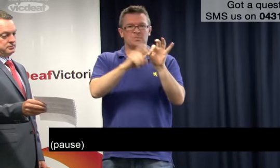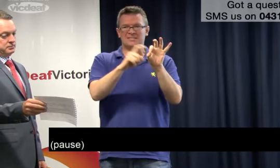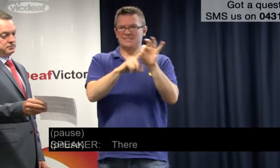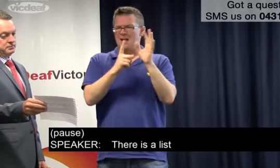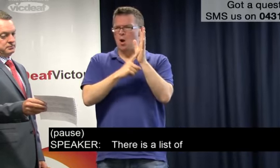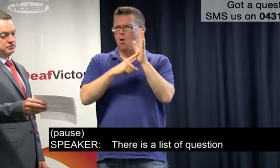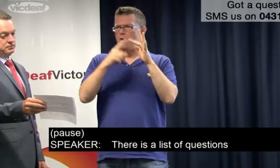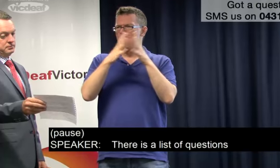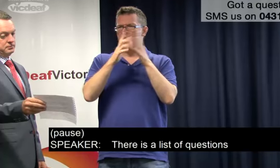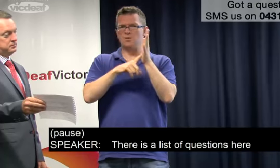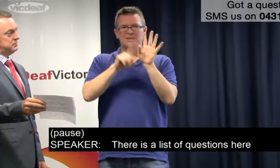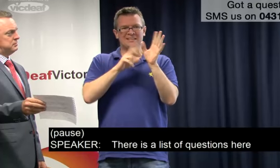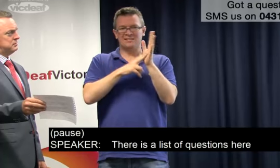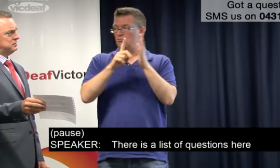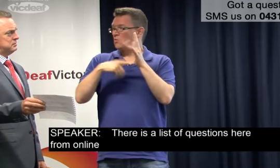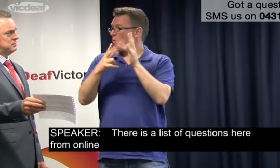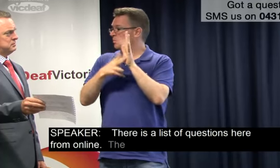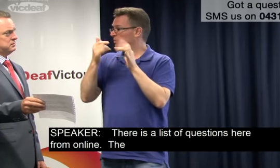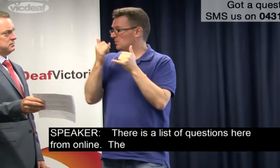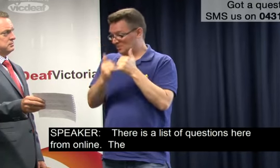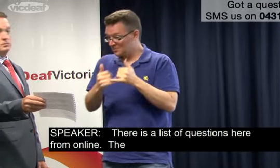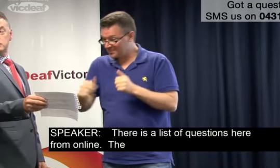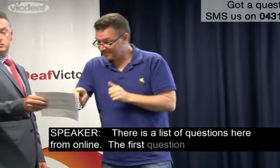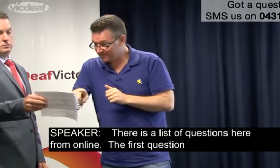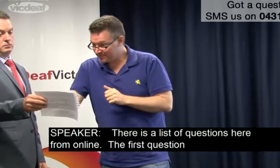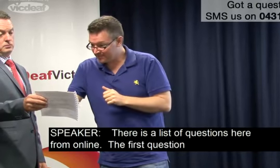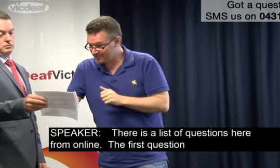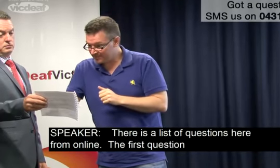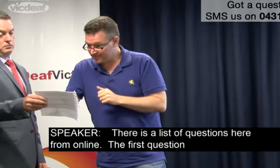First question is from Llewellyn Jones.